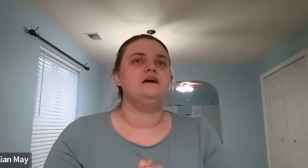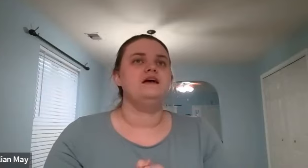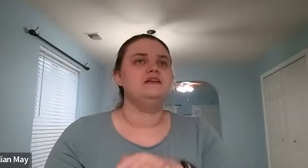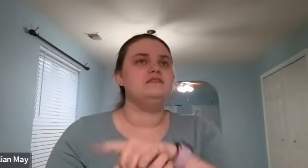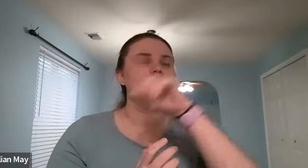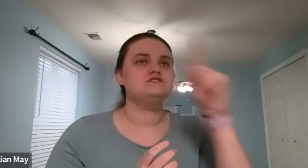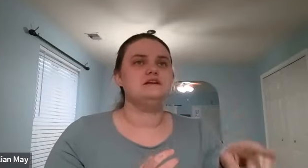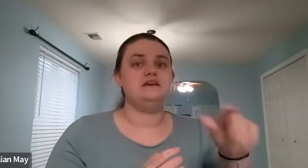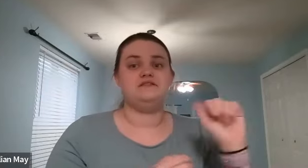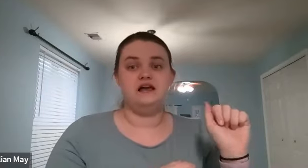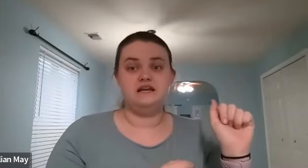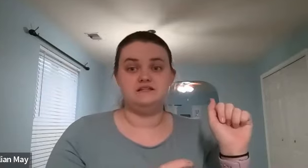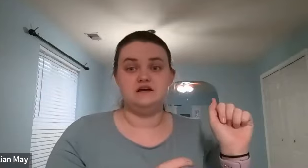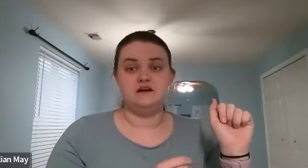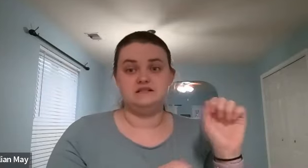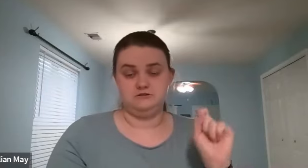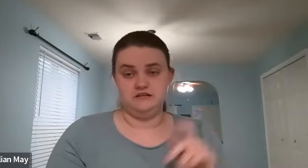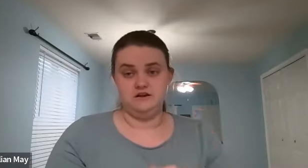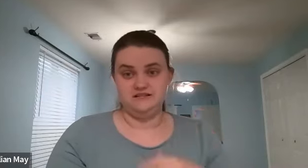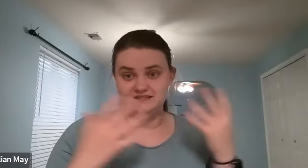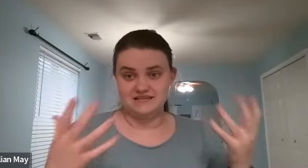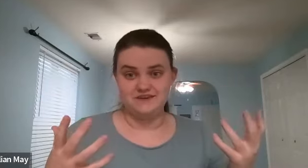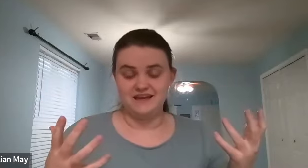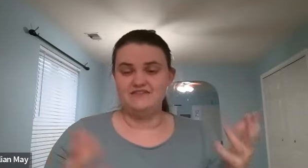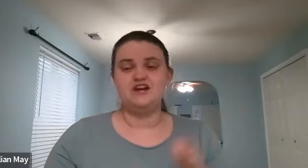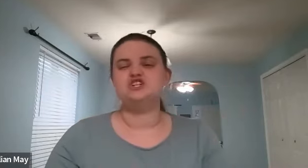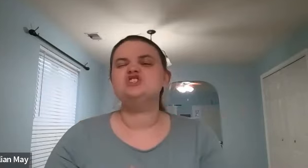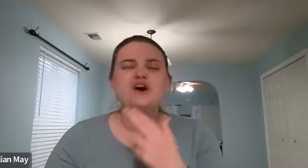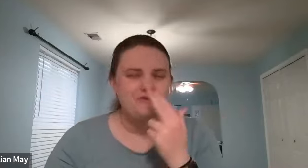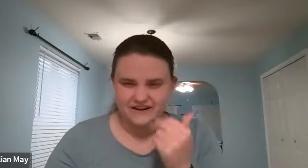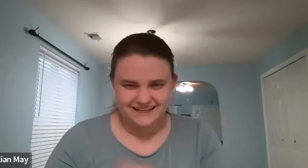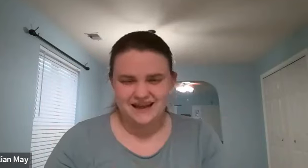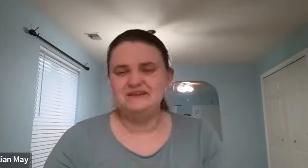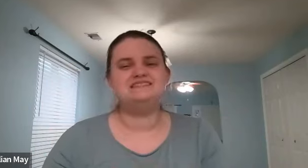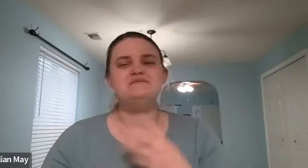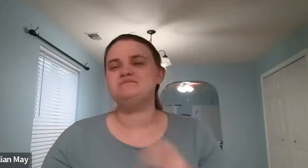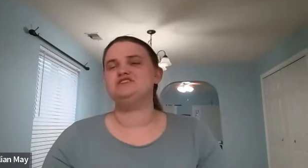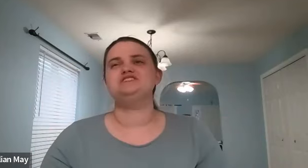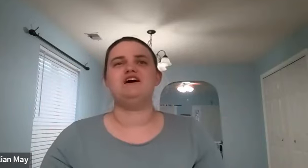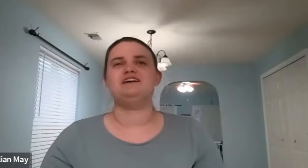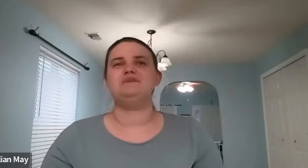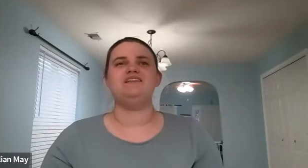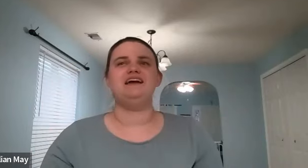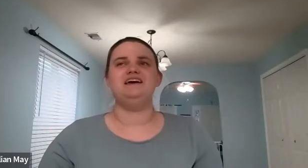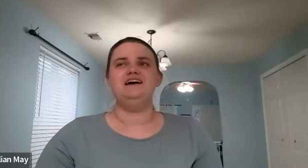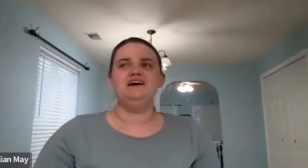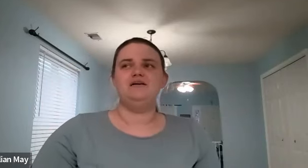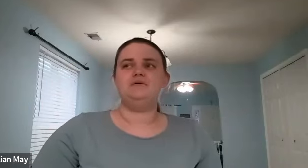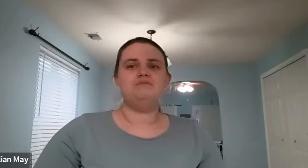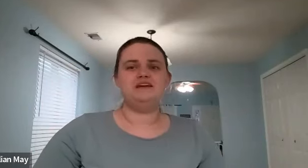And then also like the athletics secretary does the same thing. And they are just so funny. I mean, some of them are just talking about the